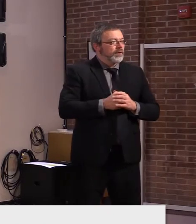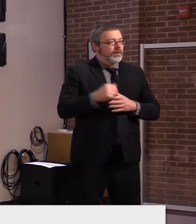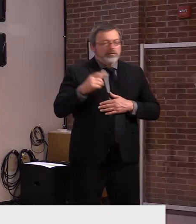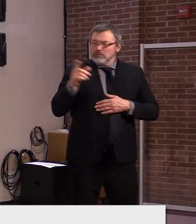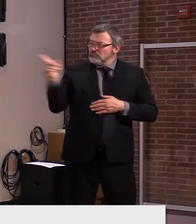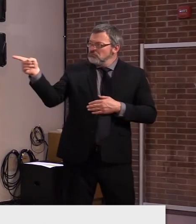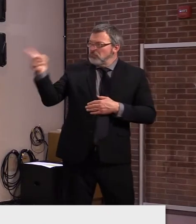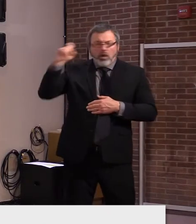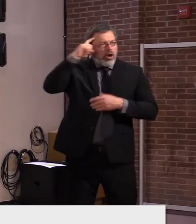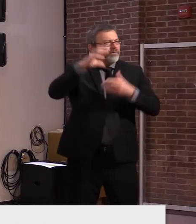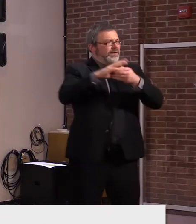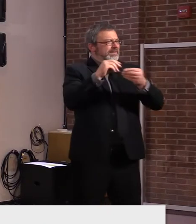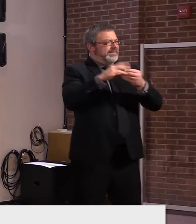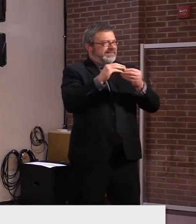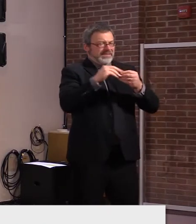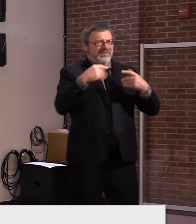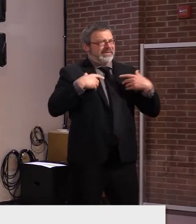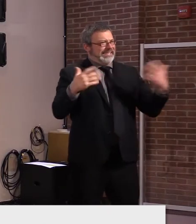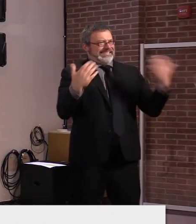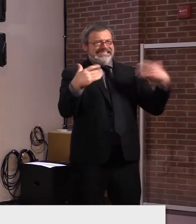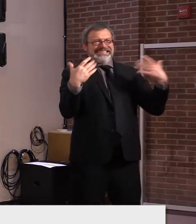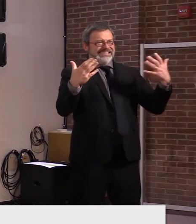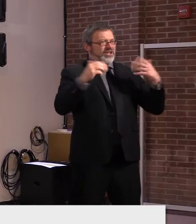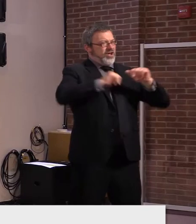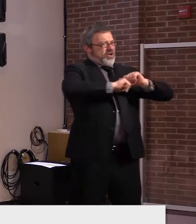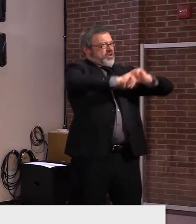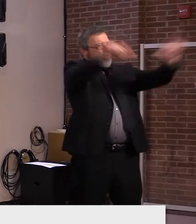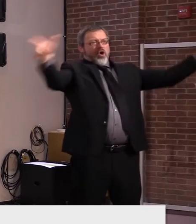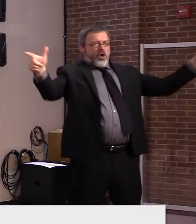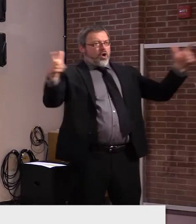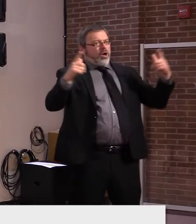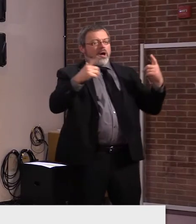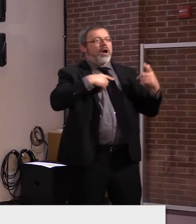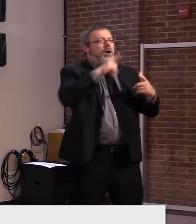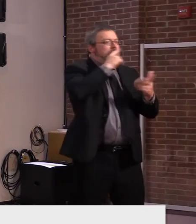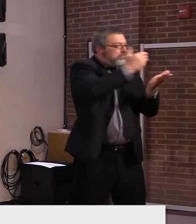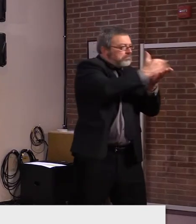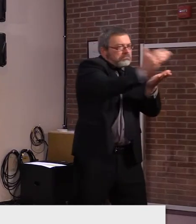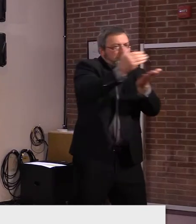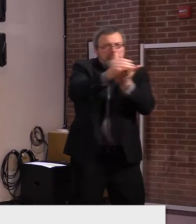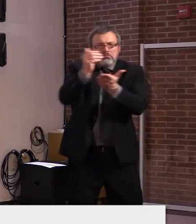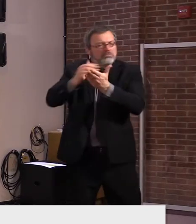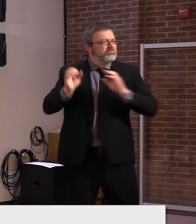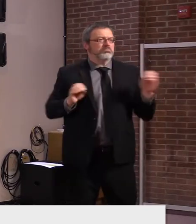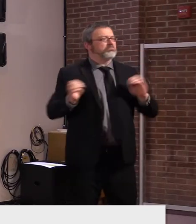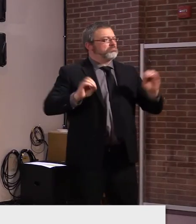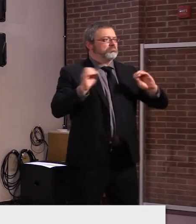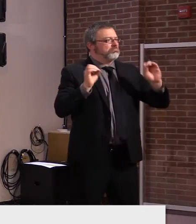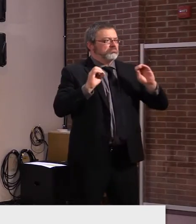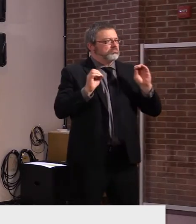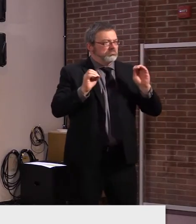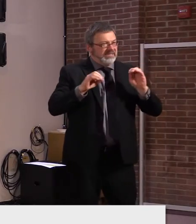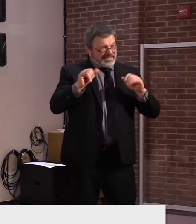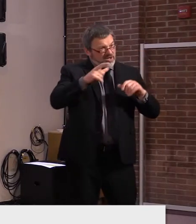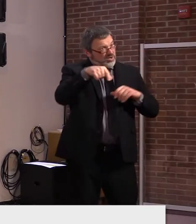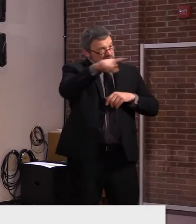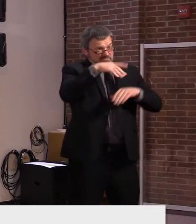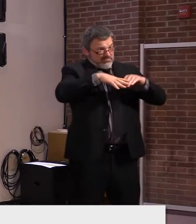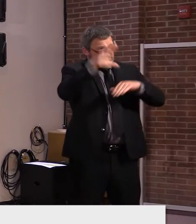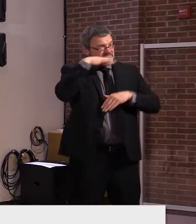possible in our definition, which includes just about anybody that's over 18 and had Pfizer and is